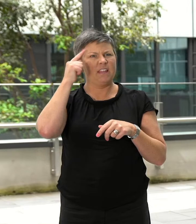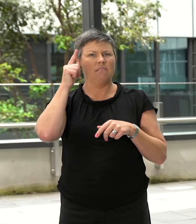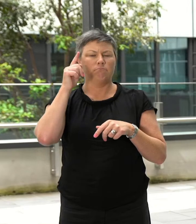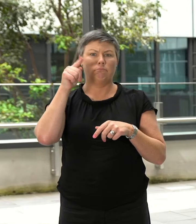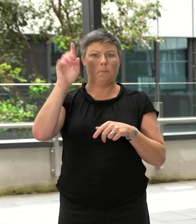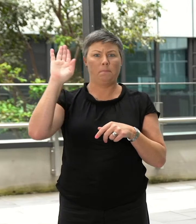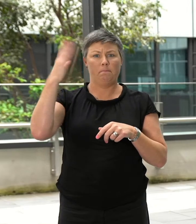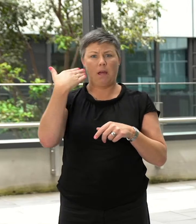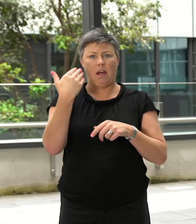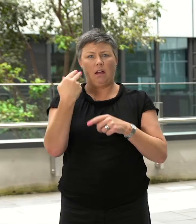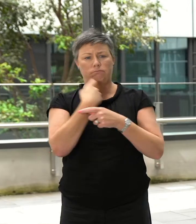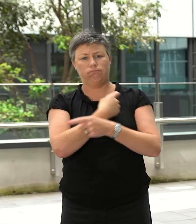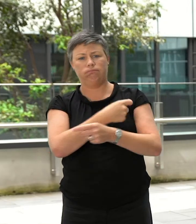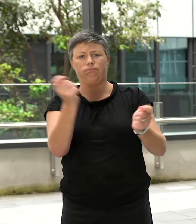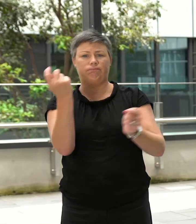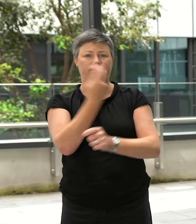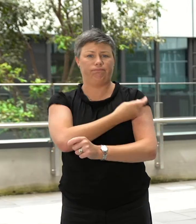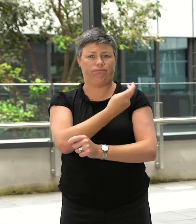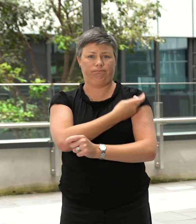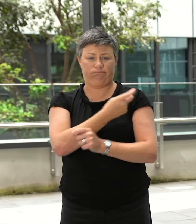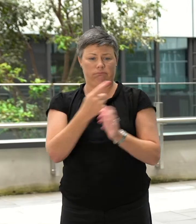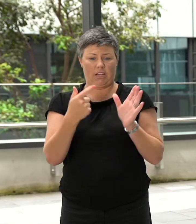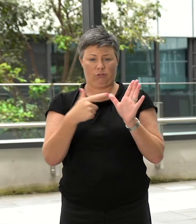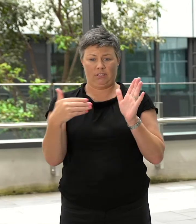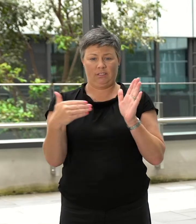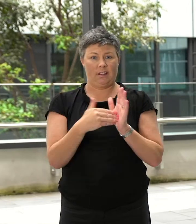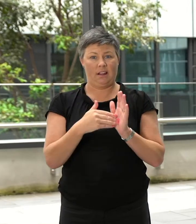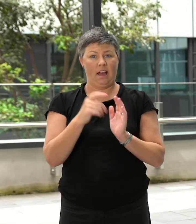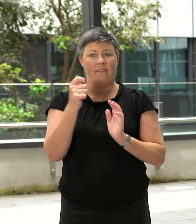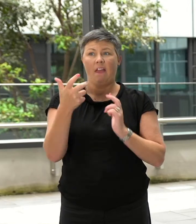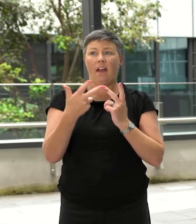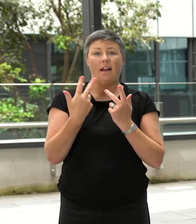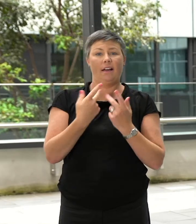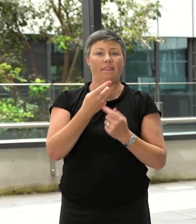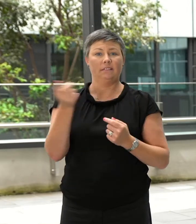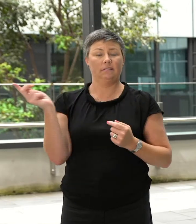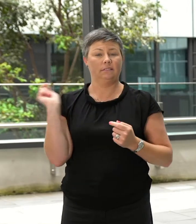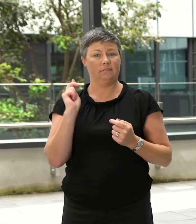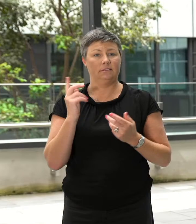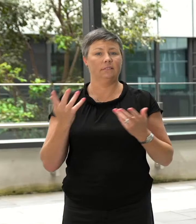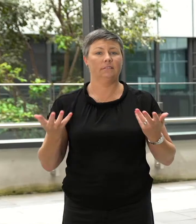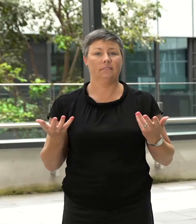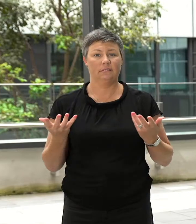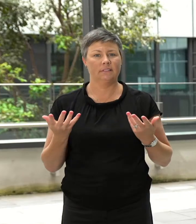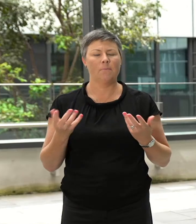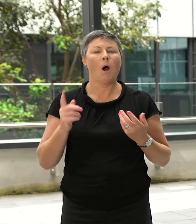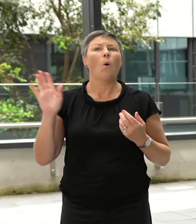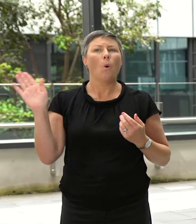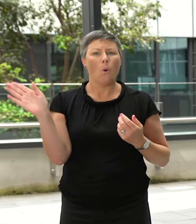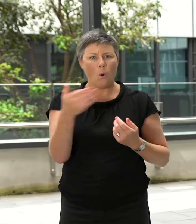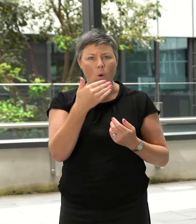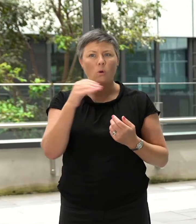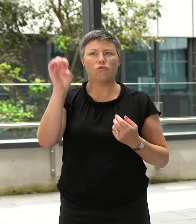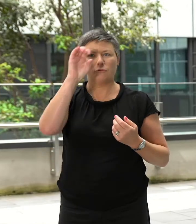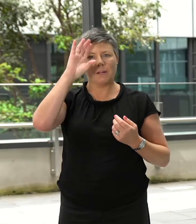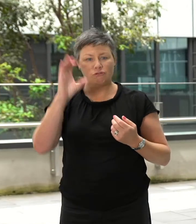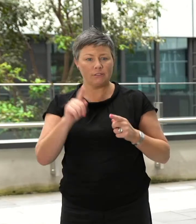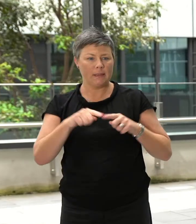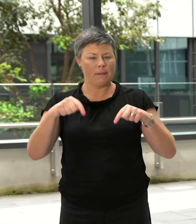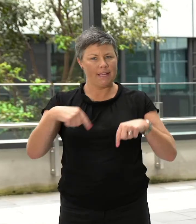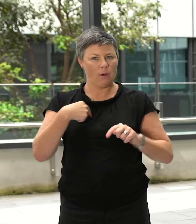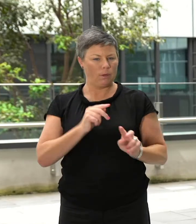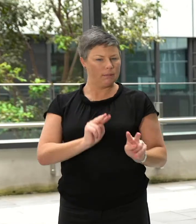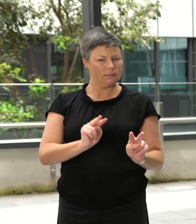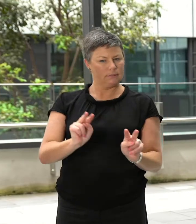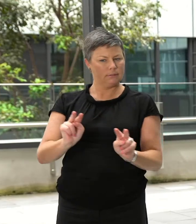of the AstraZeneca vaccine than anyone, hasn't seen that particular signal. So every country is monitoring for safety and adverse events, and that's as